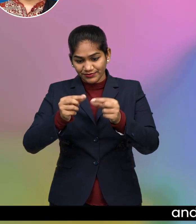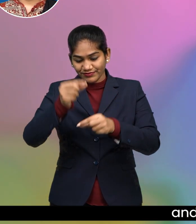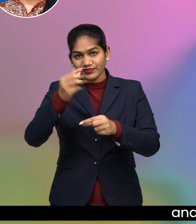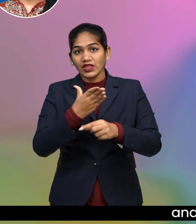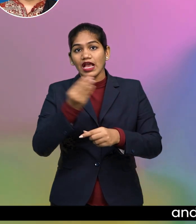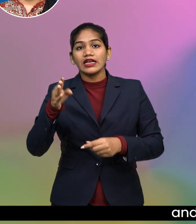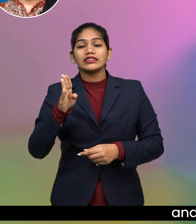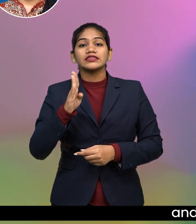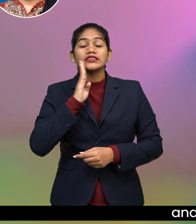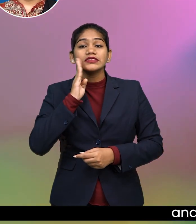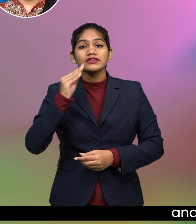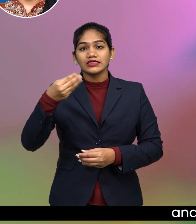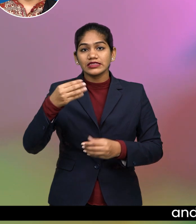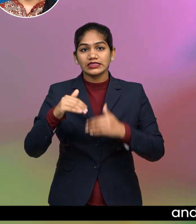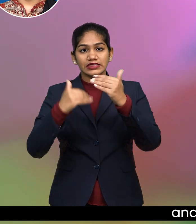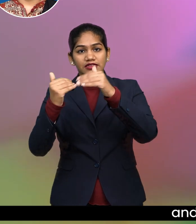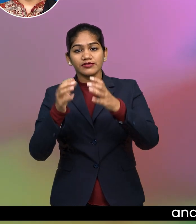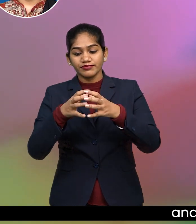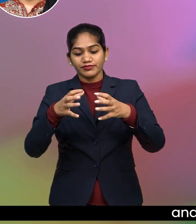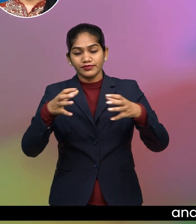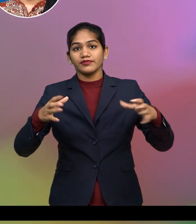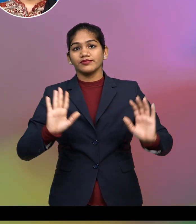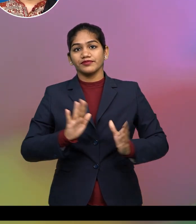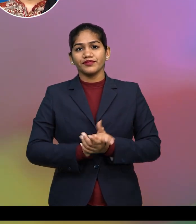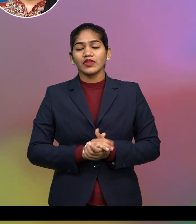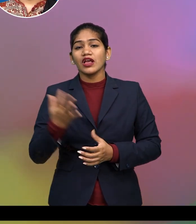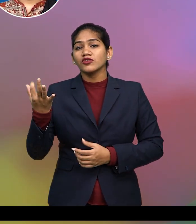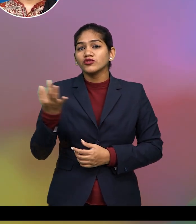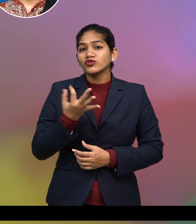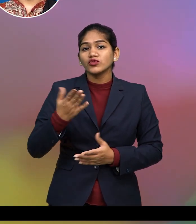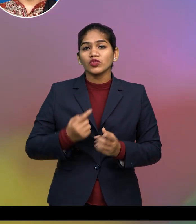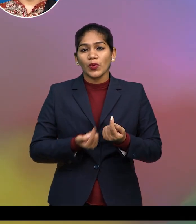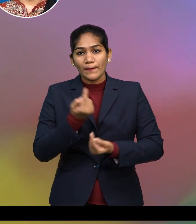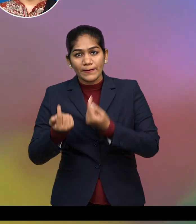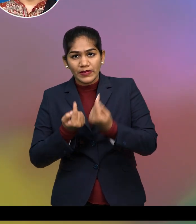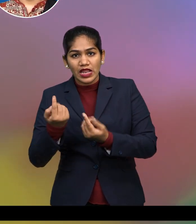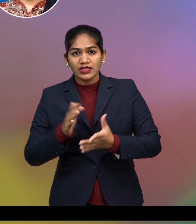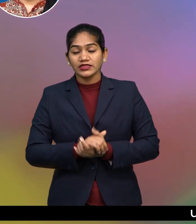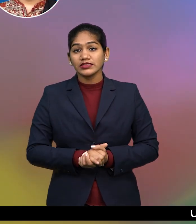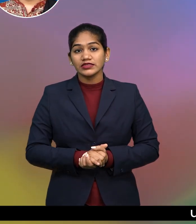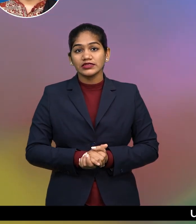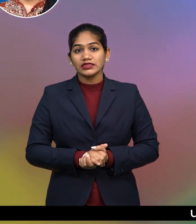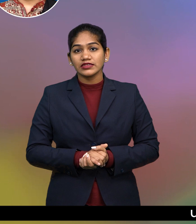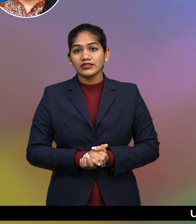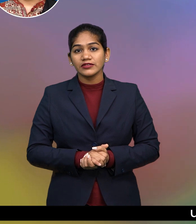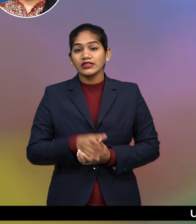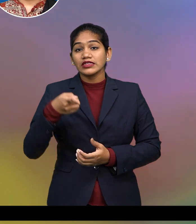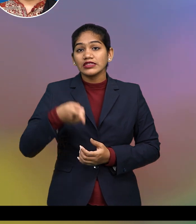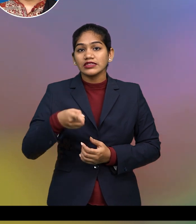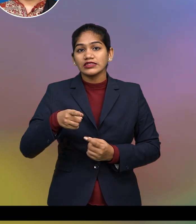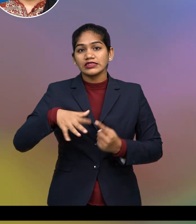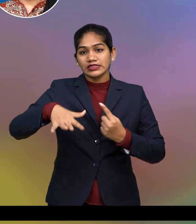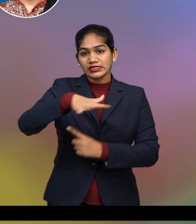and leaves develop into new plants under